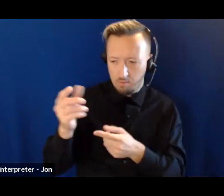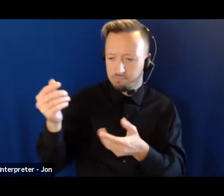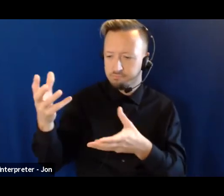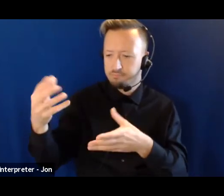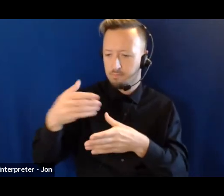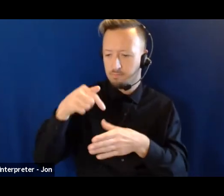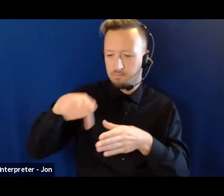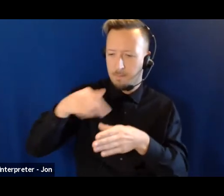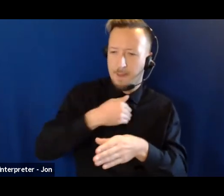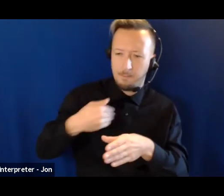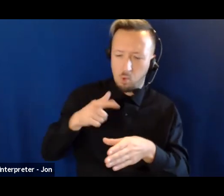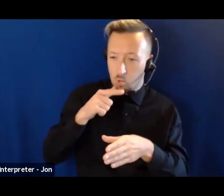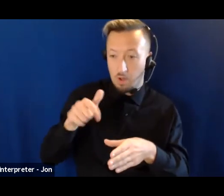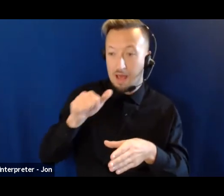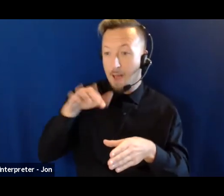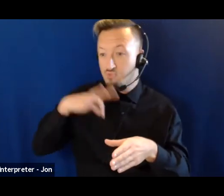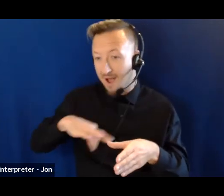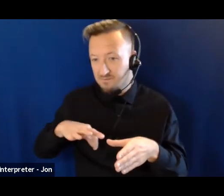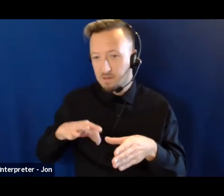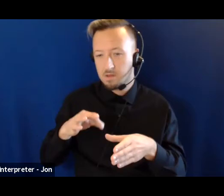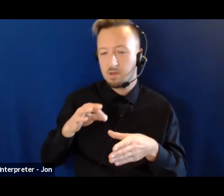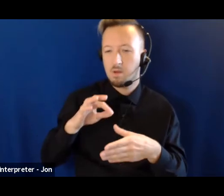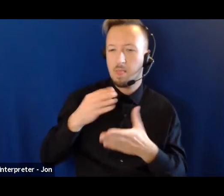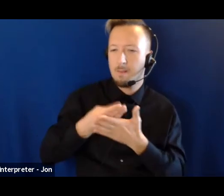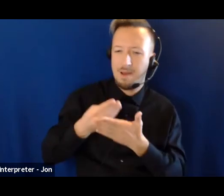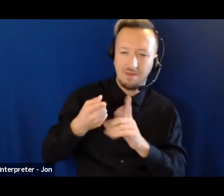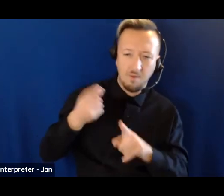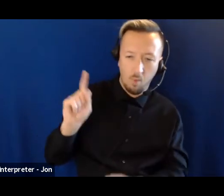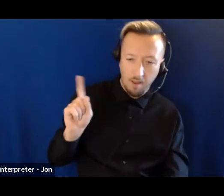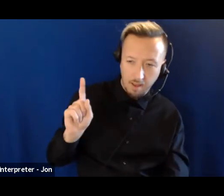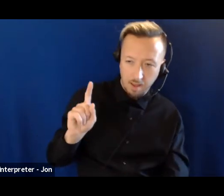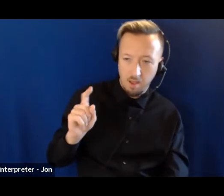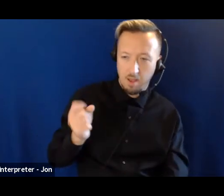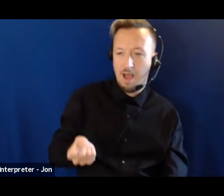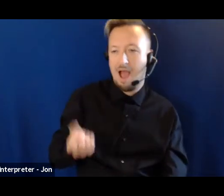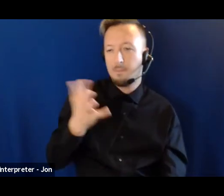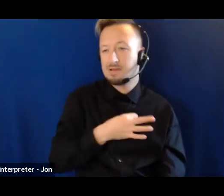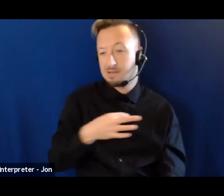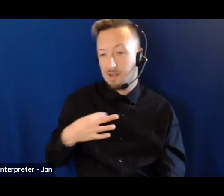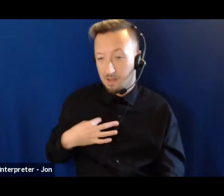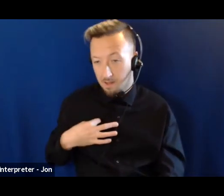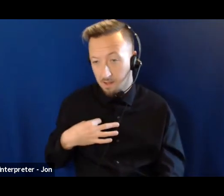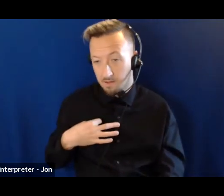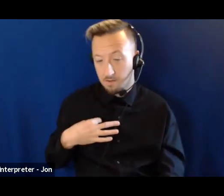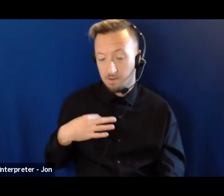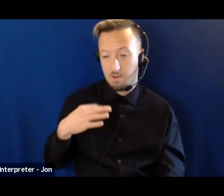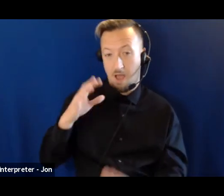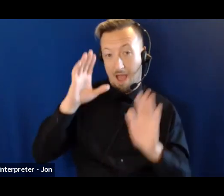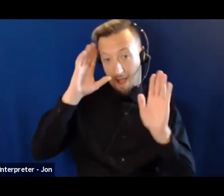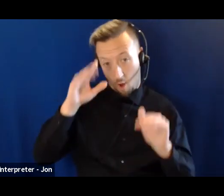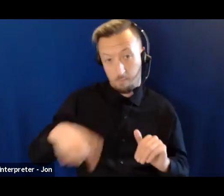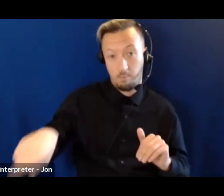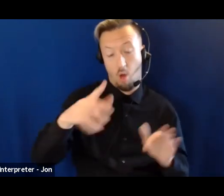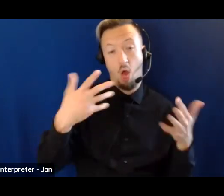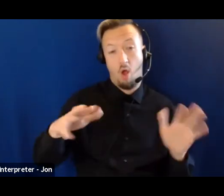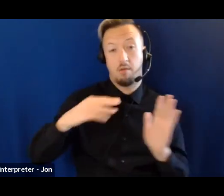comprised? Are you nonprofit? What kind of funding do you receive? How many staff you have? Hopefully everybody's filled that out,